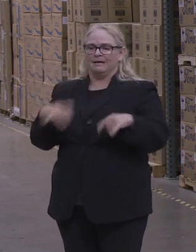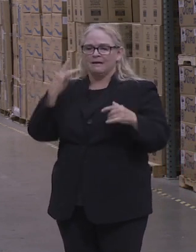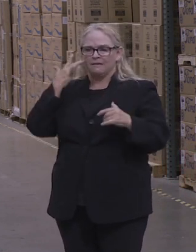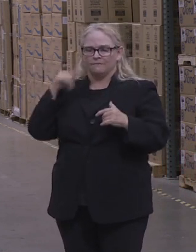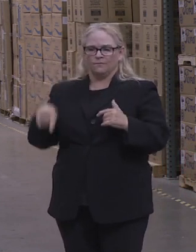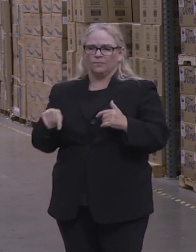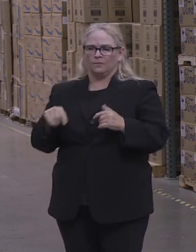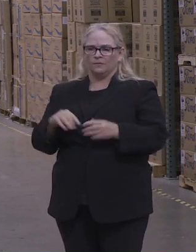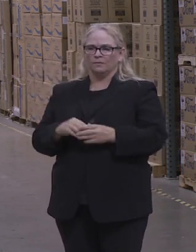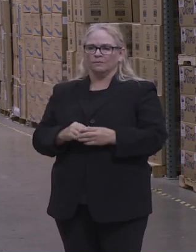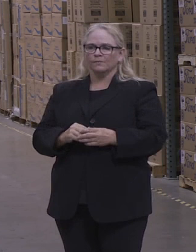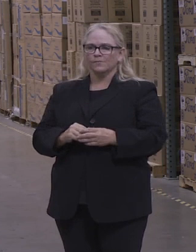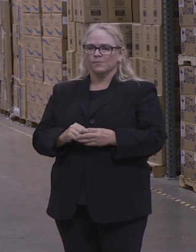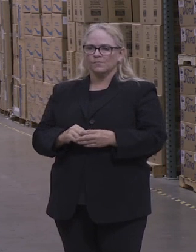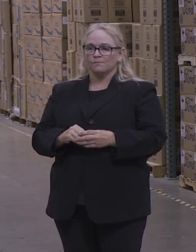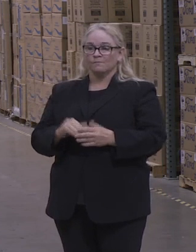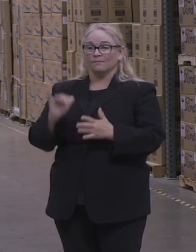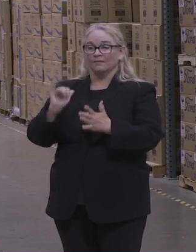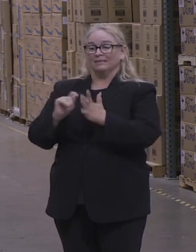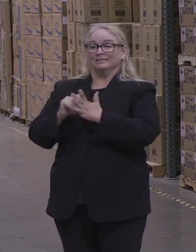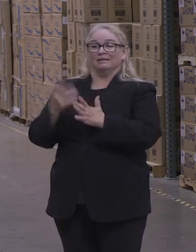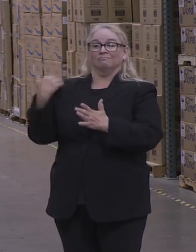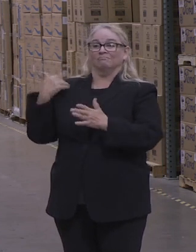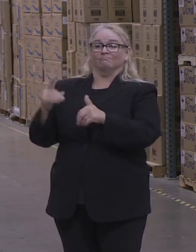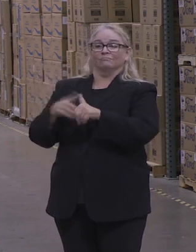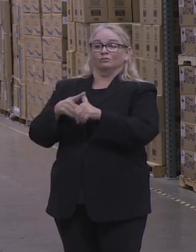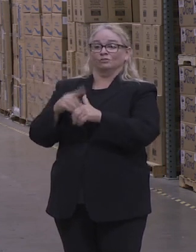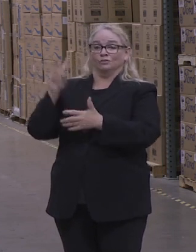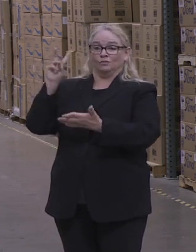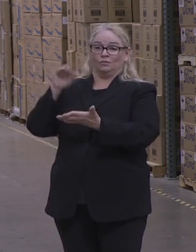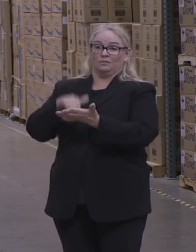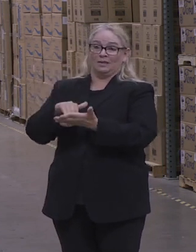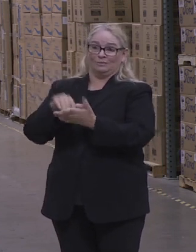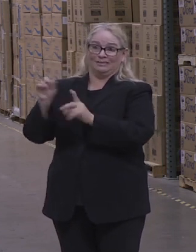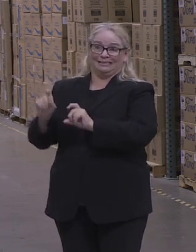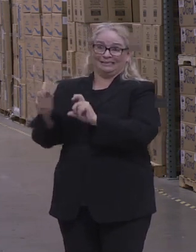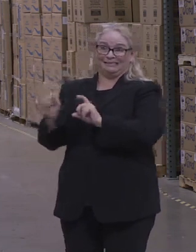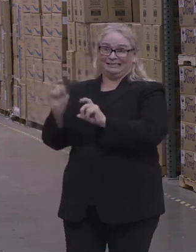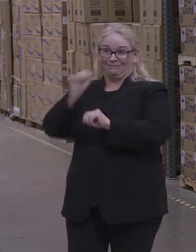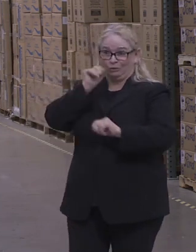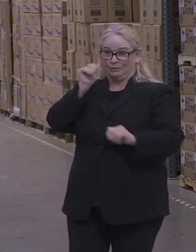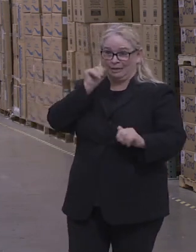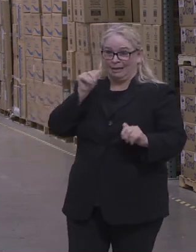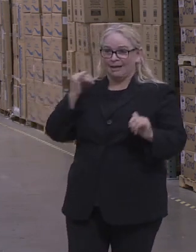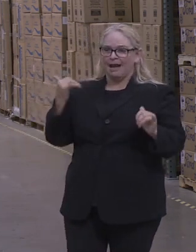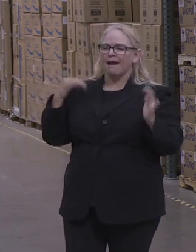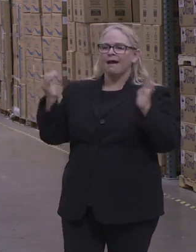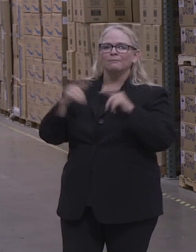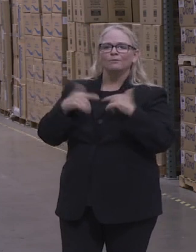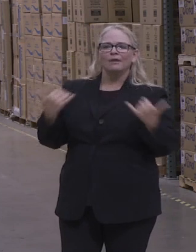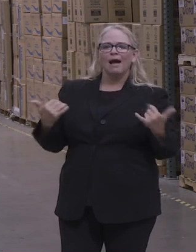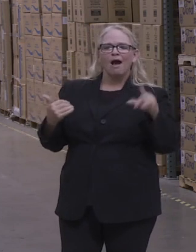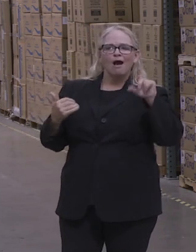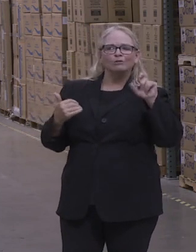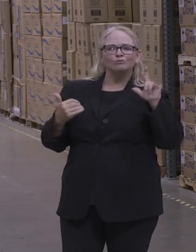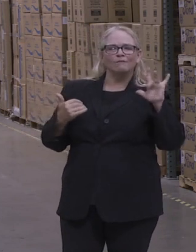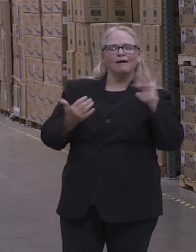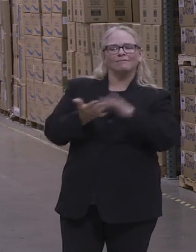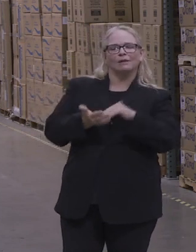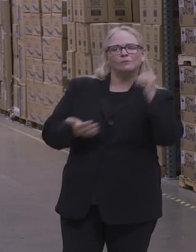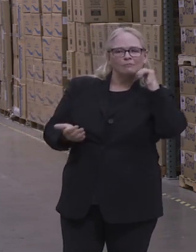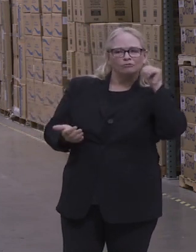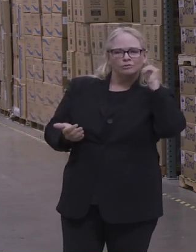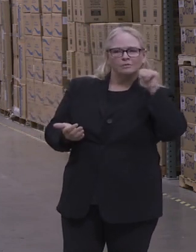than 2,000 tests a day a little over 100 days ago, now averaging over 125,000 tests a day,